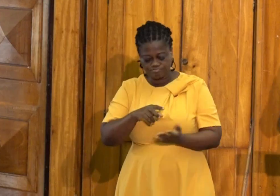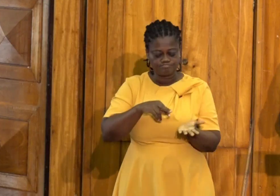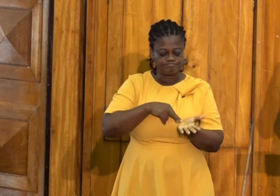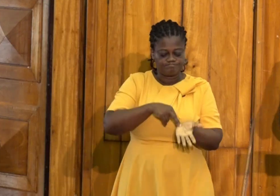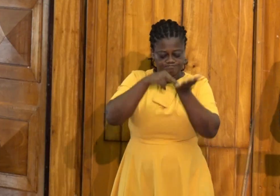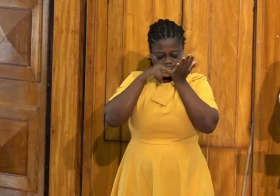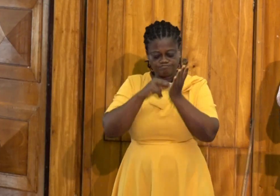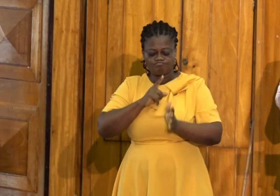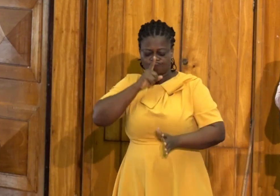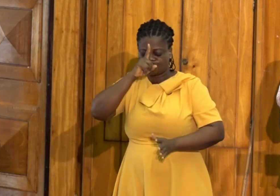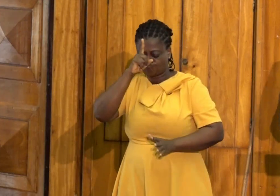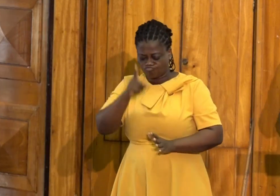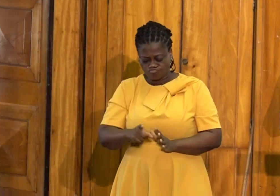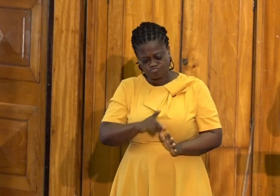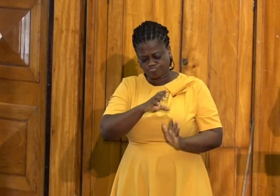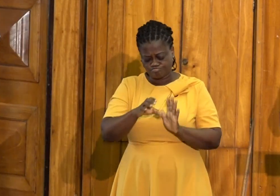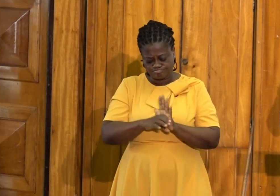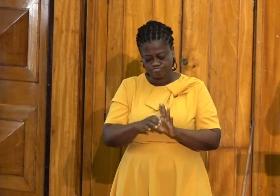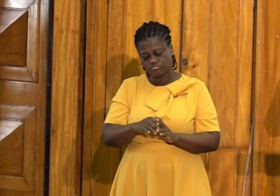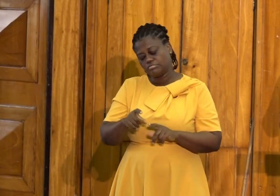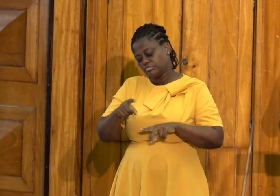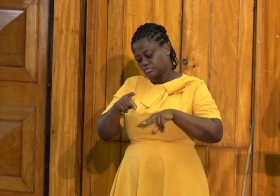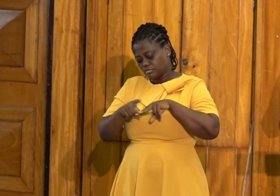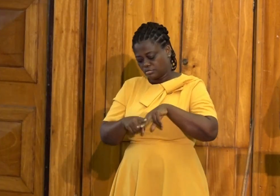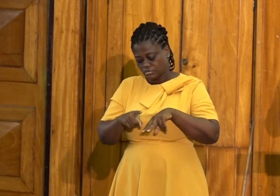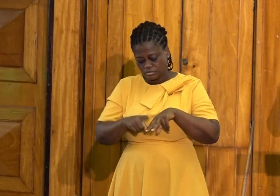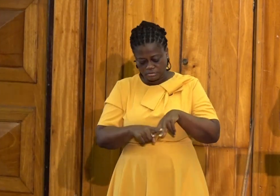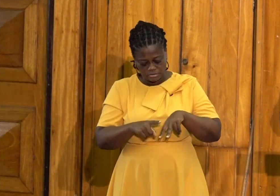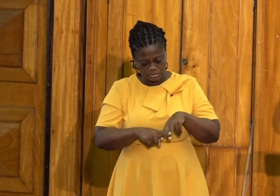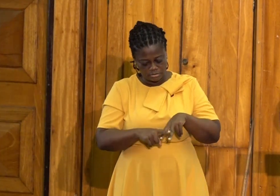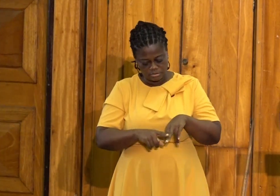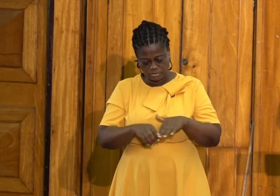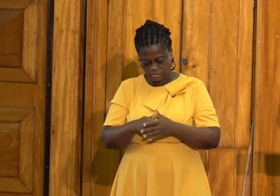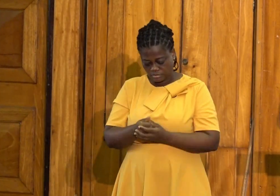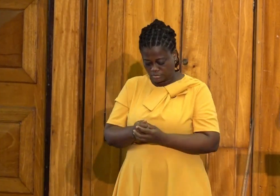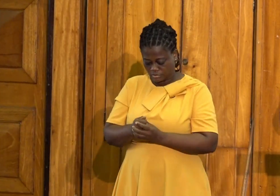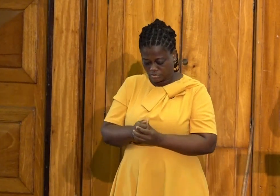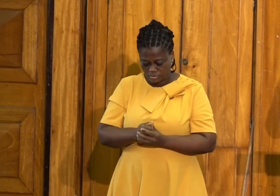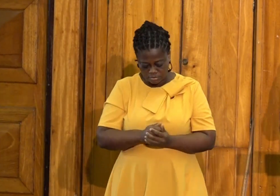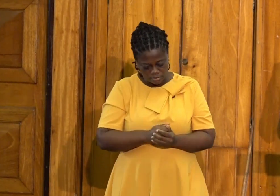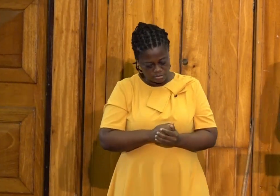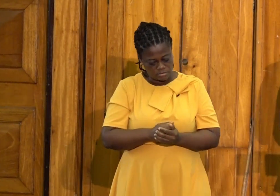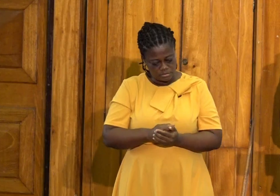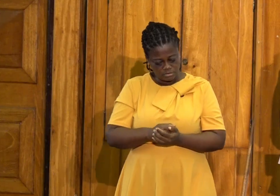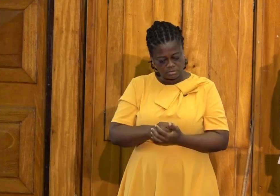realistic picture of an HIV care urban setting.